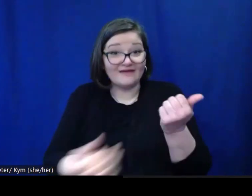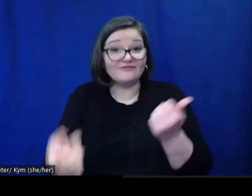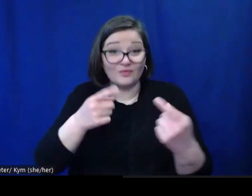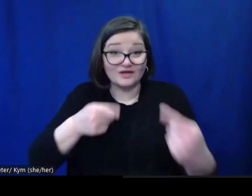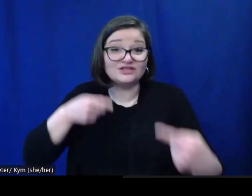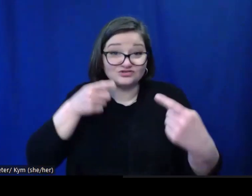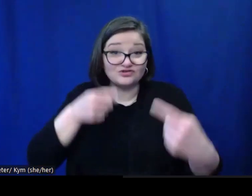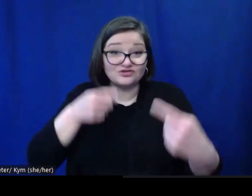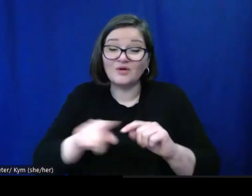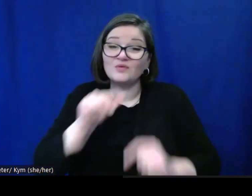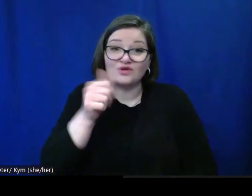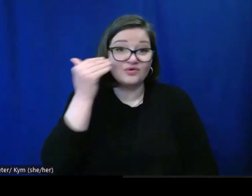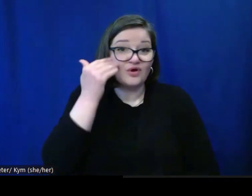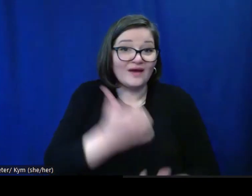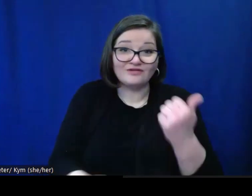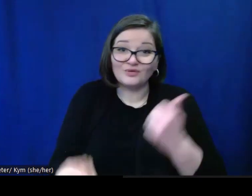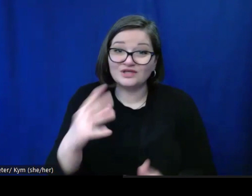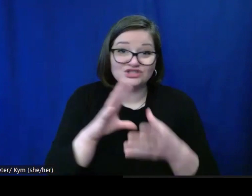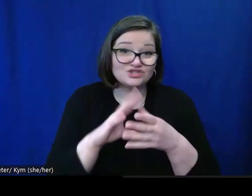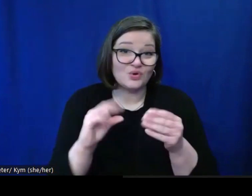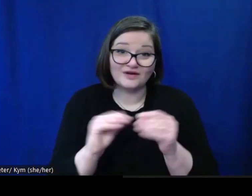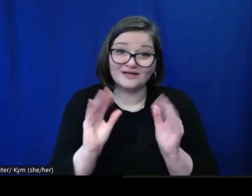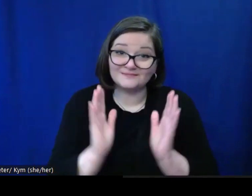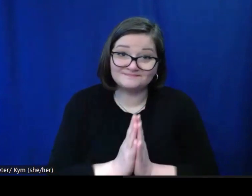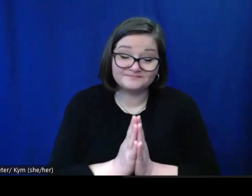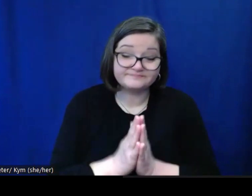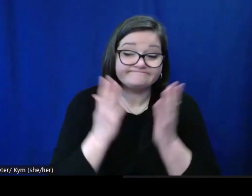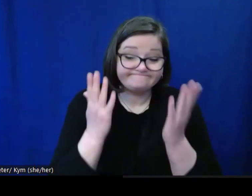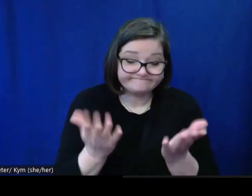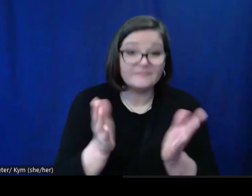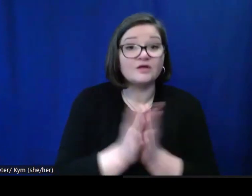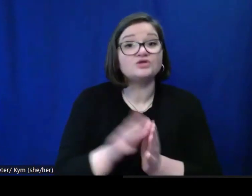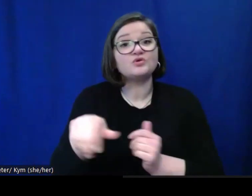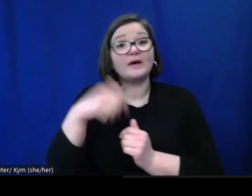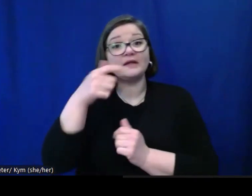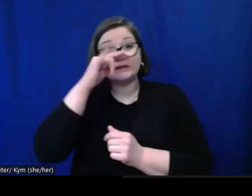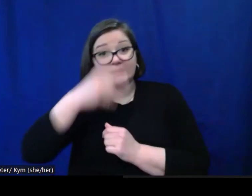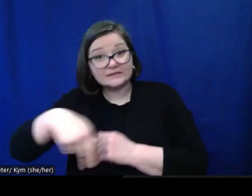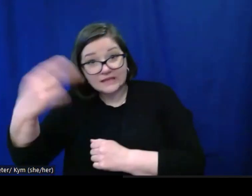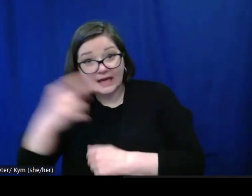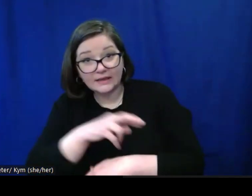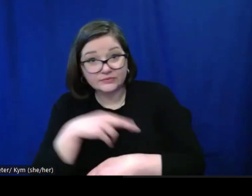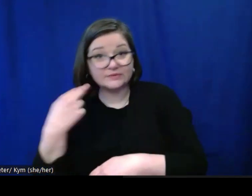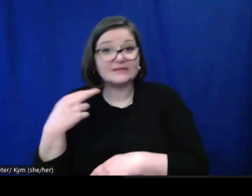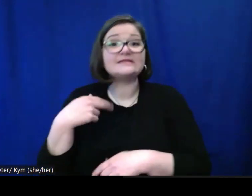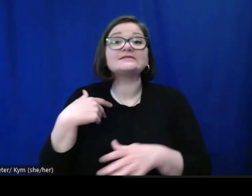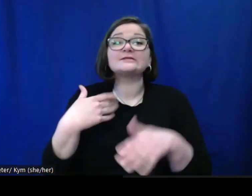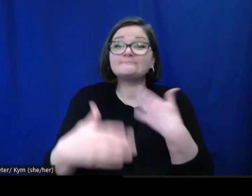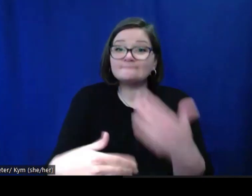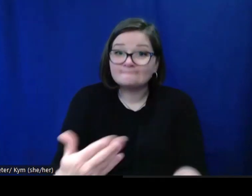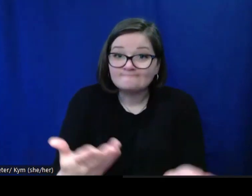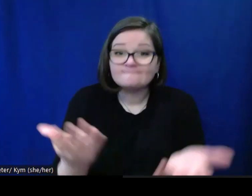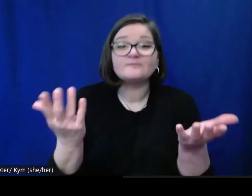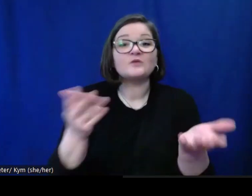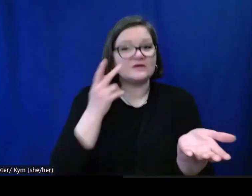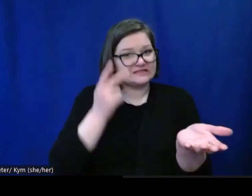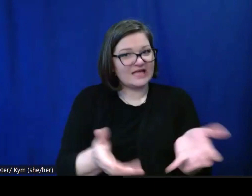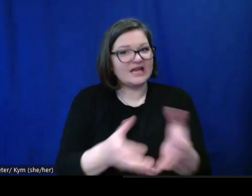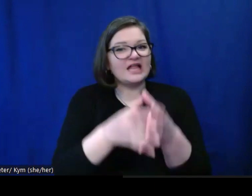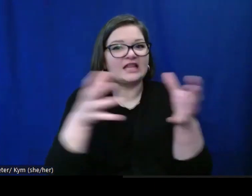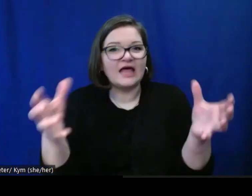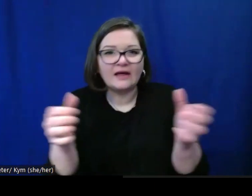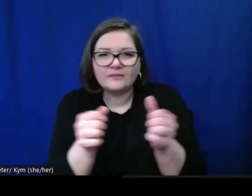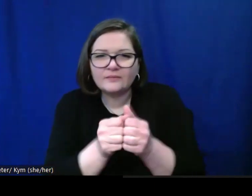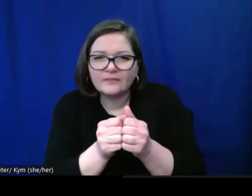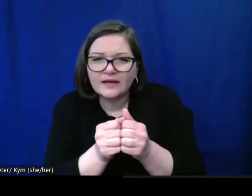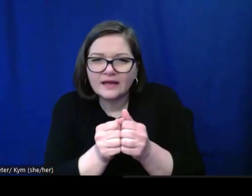story. Okay, so other kids, high risk taking, we see that a lot in our adolescent population in particular. That might be